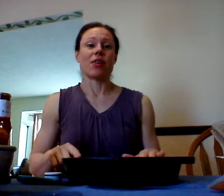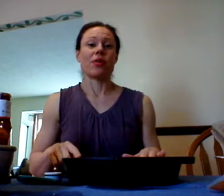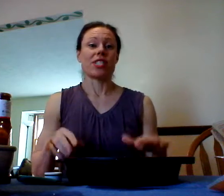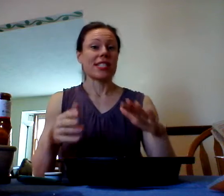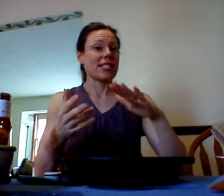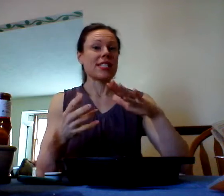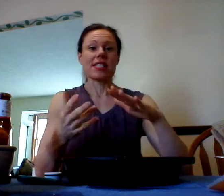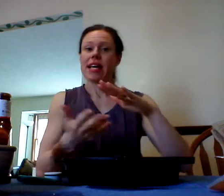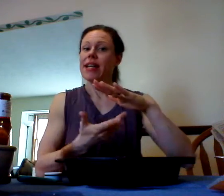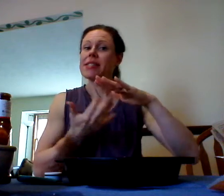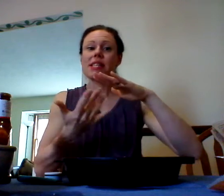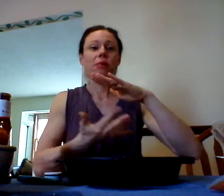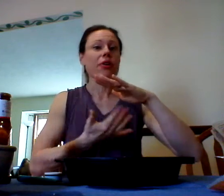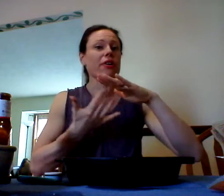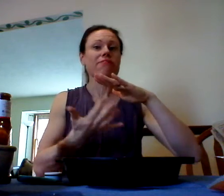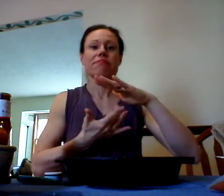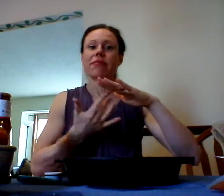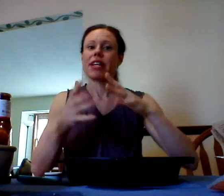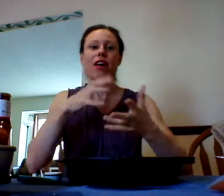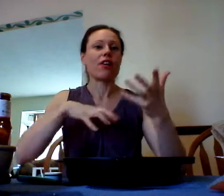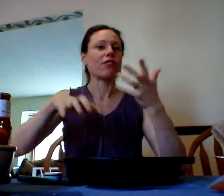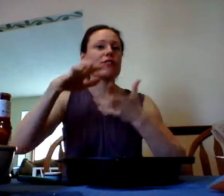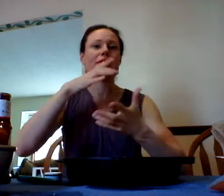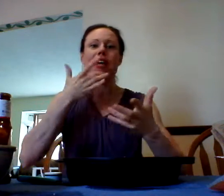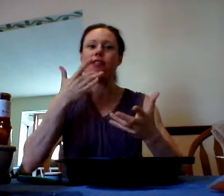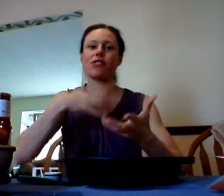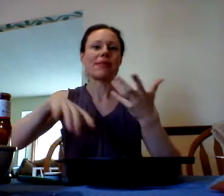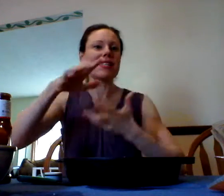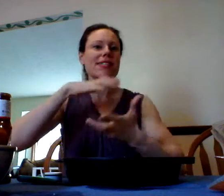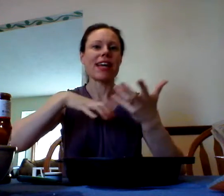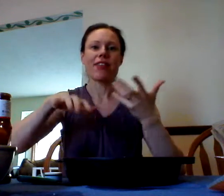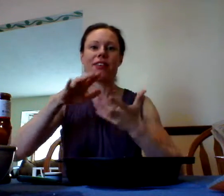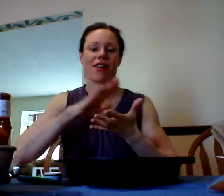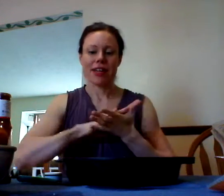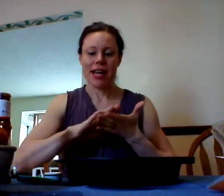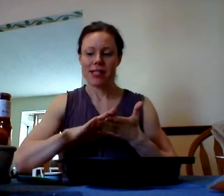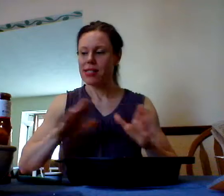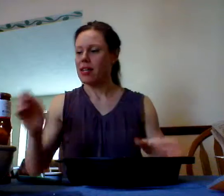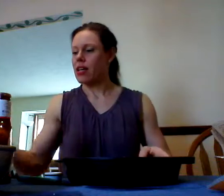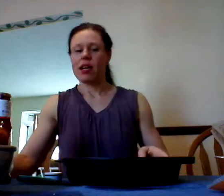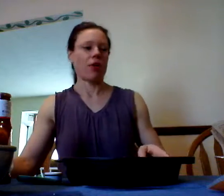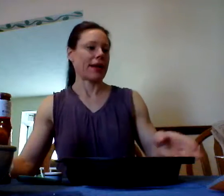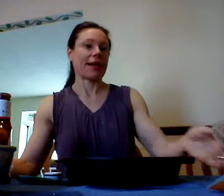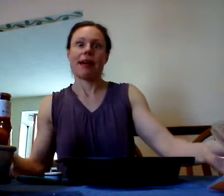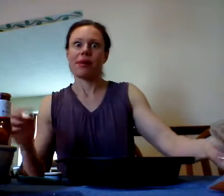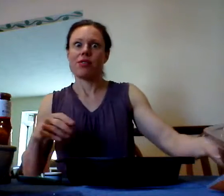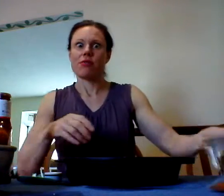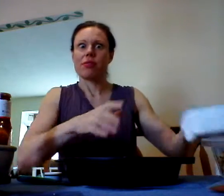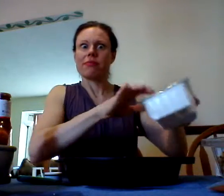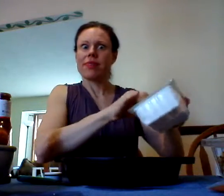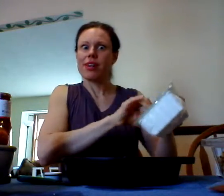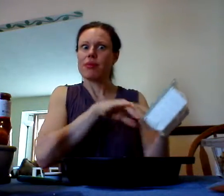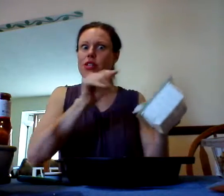So just let it simmer, let all those flavors mix together all nice. Oh, I didn't add my tofu. Here's my